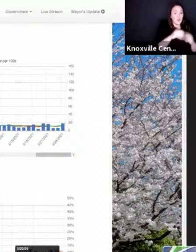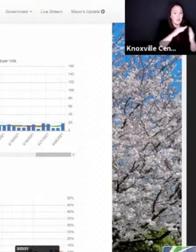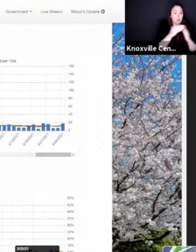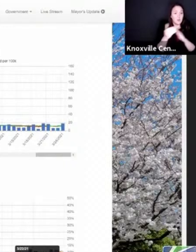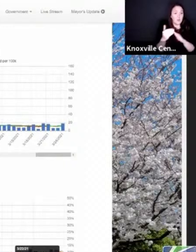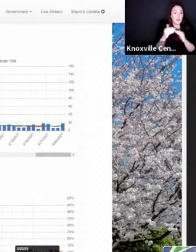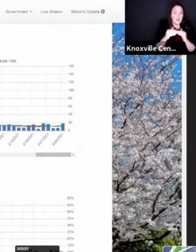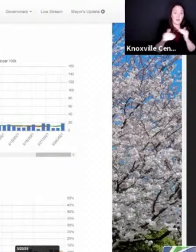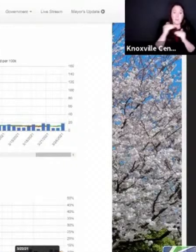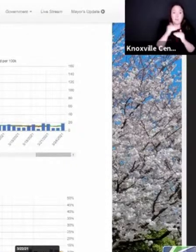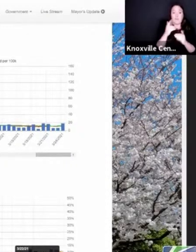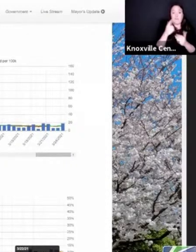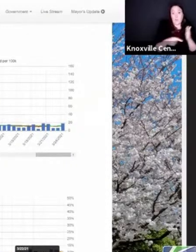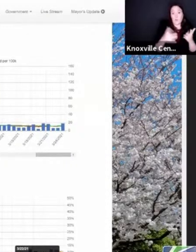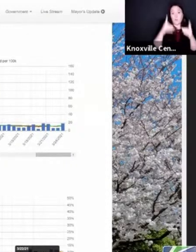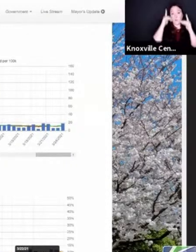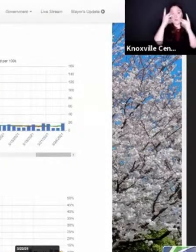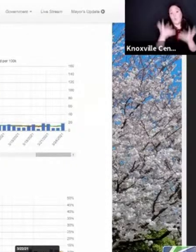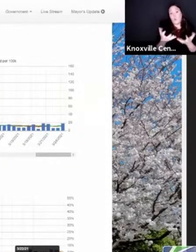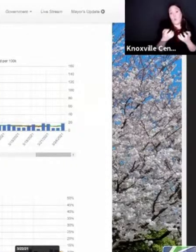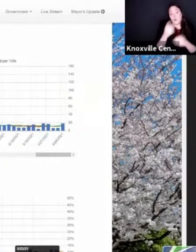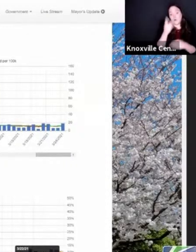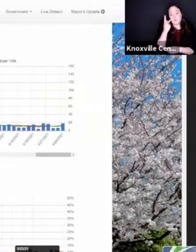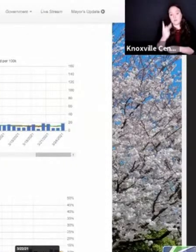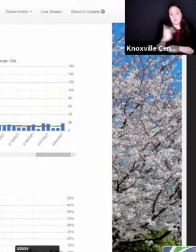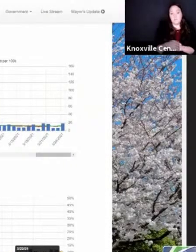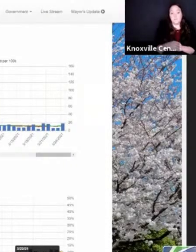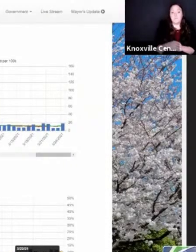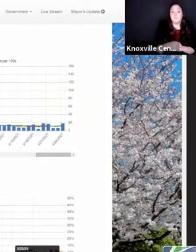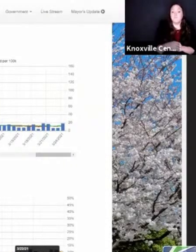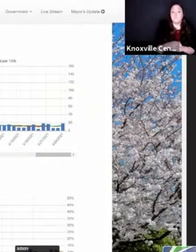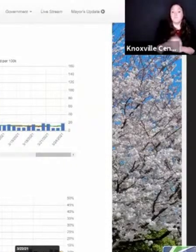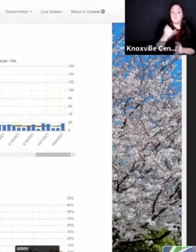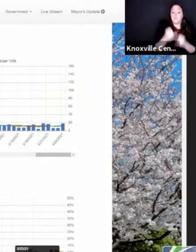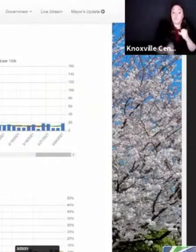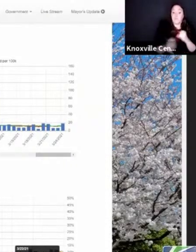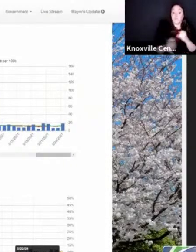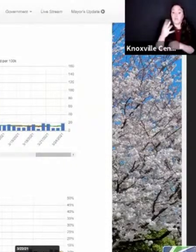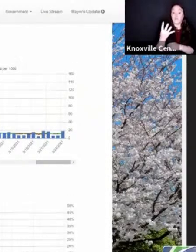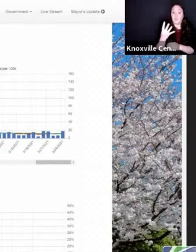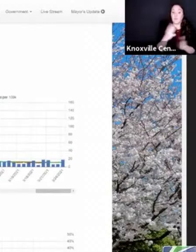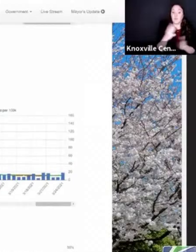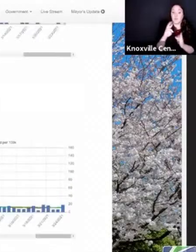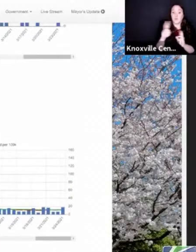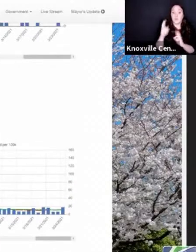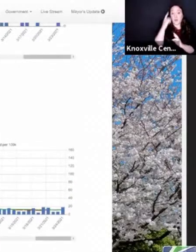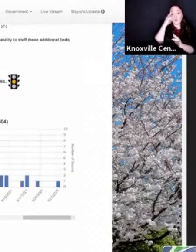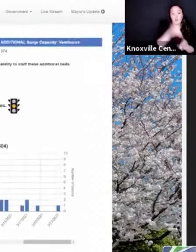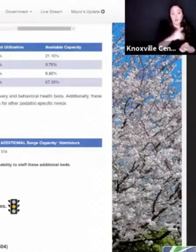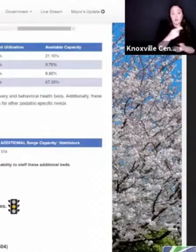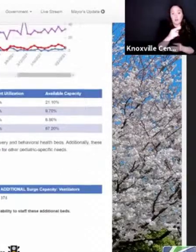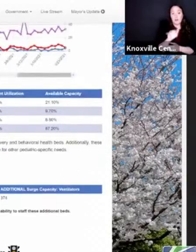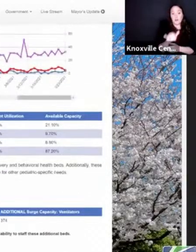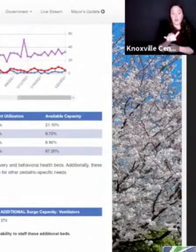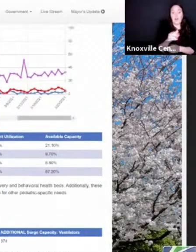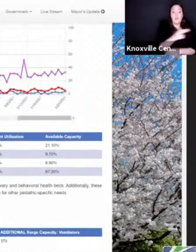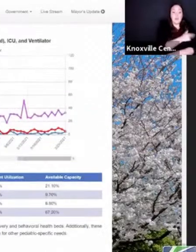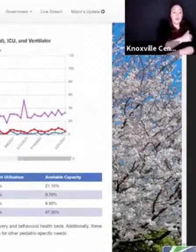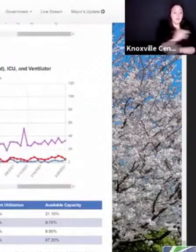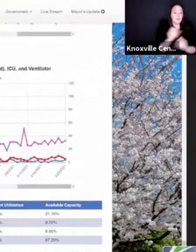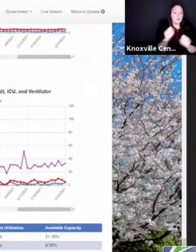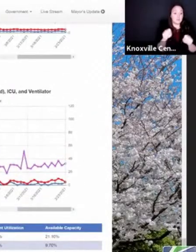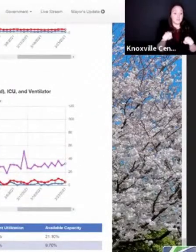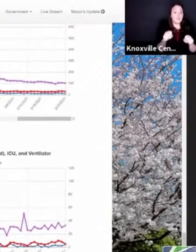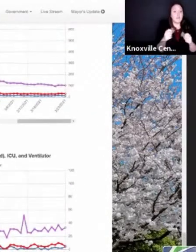levels than we would like to see. And then finally, for the 4th benchmark, getting ready for Dr. Gray, healthcare system